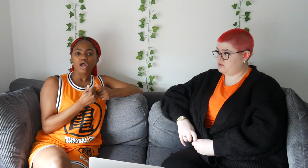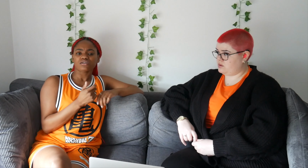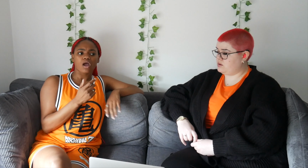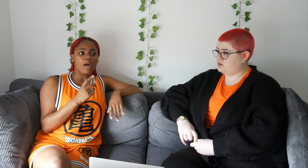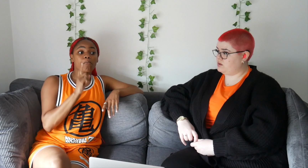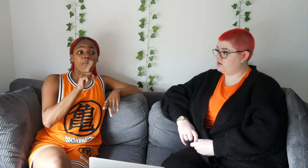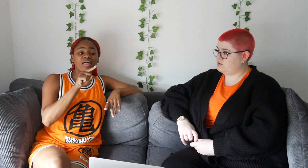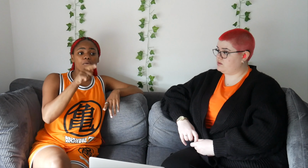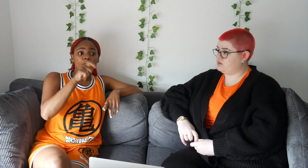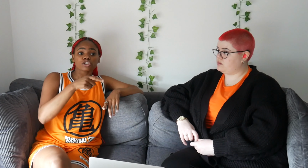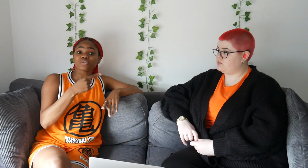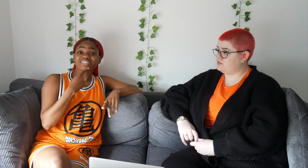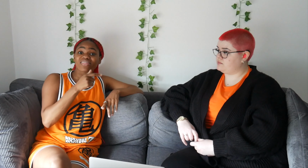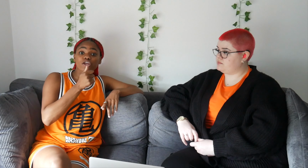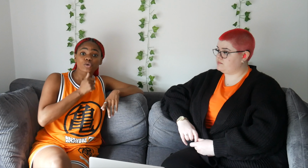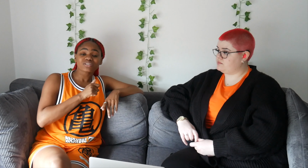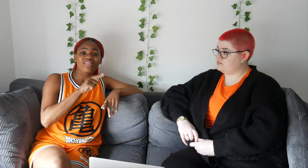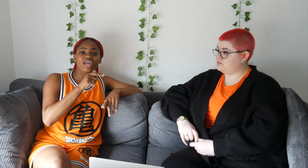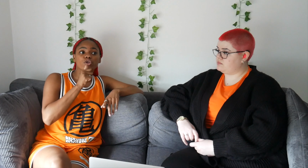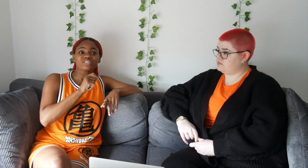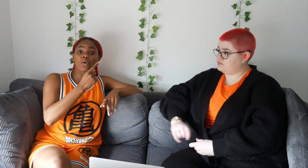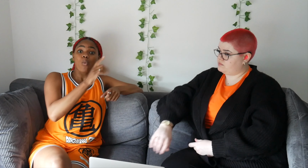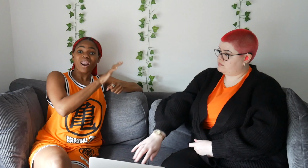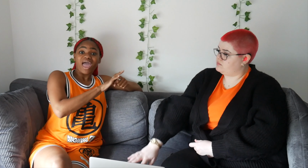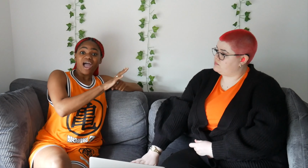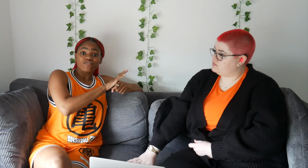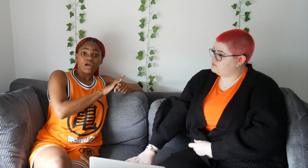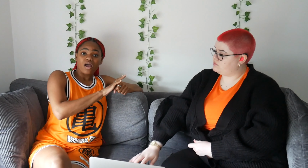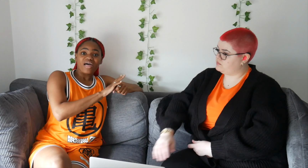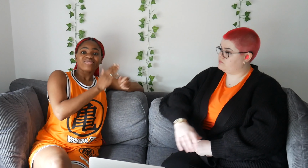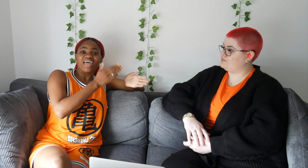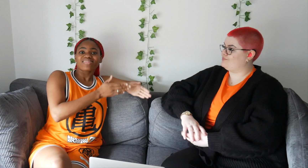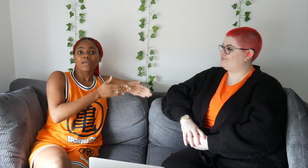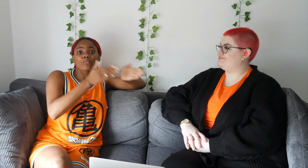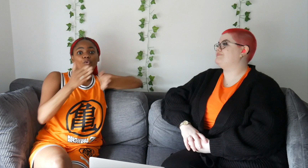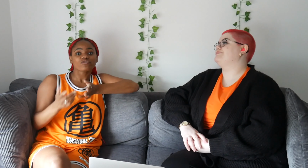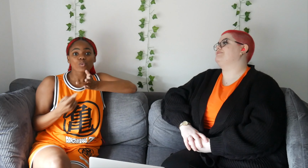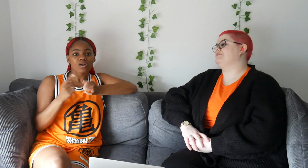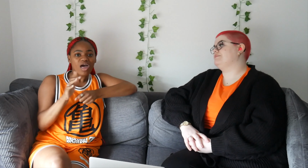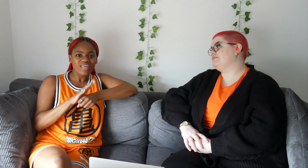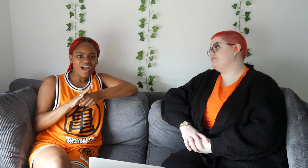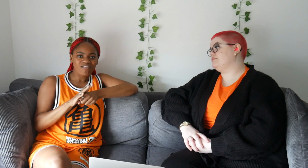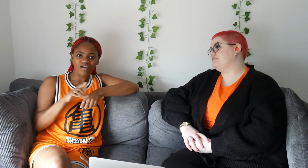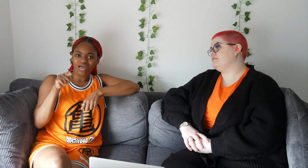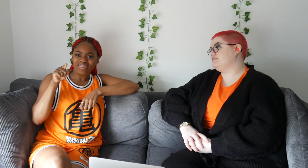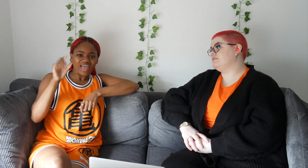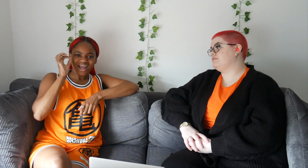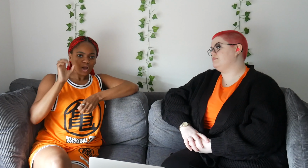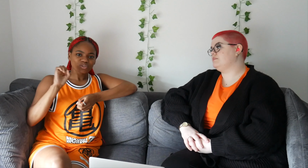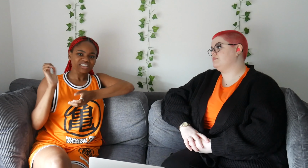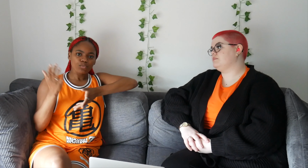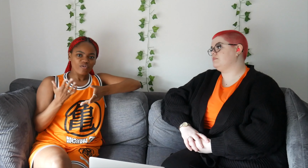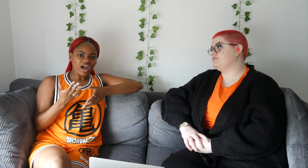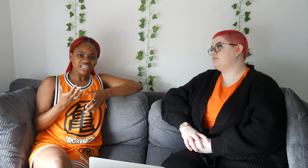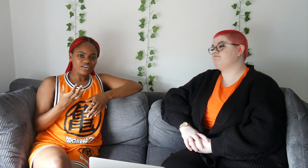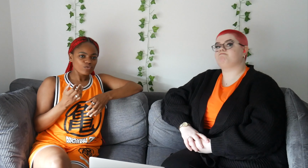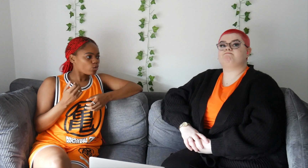good. However, they did mention they only used it in one area before then moving to another area, which that